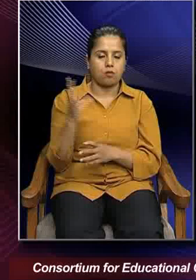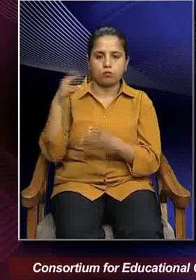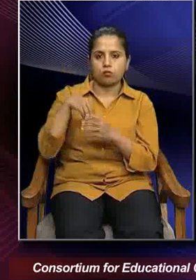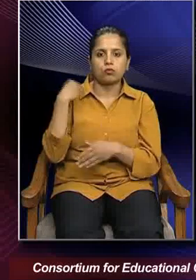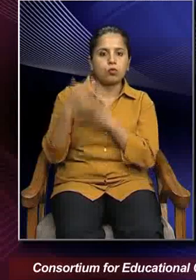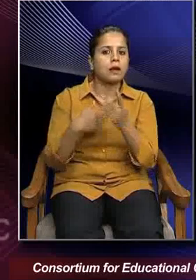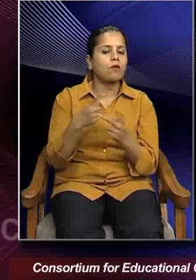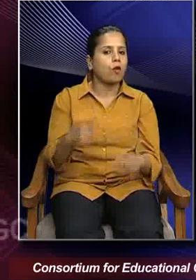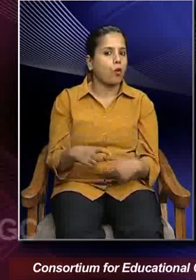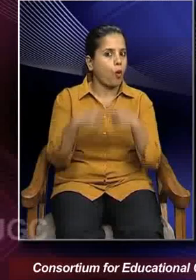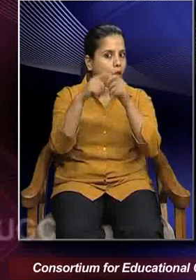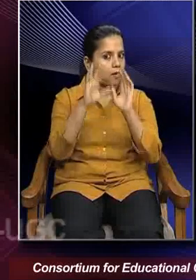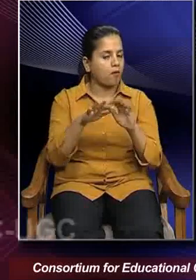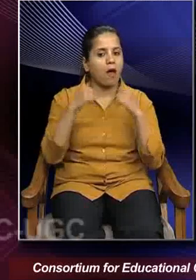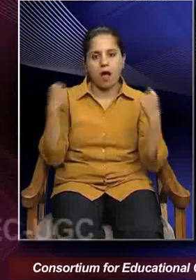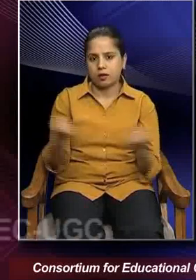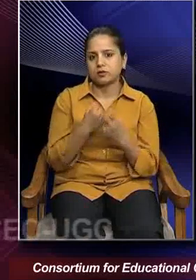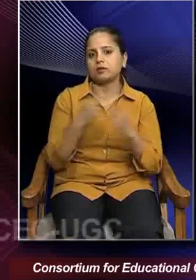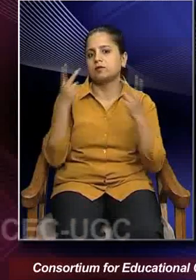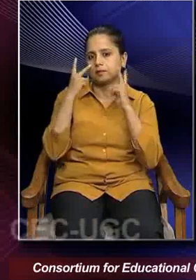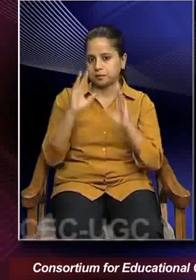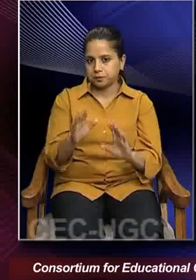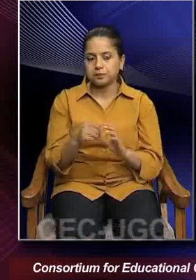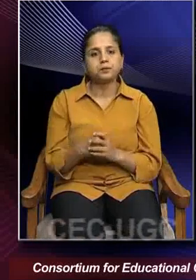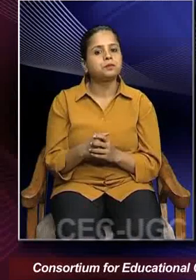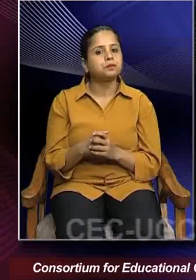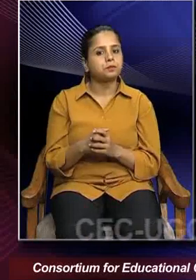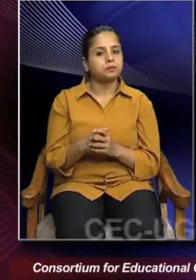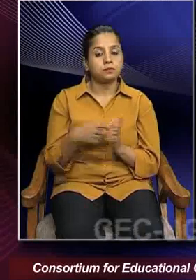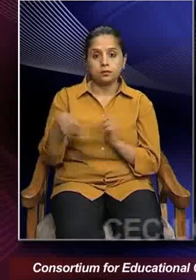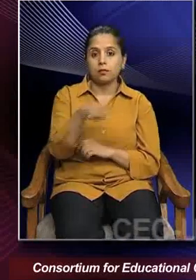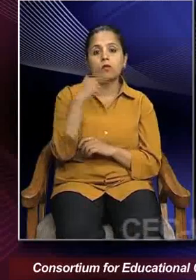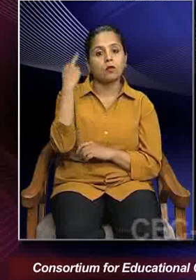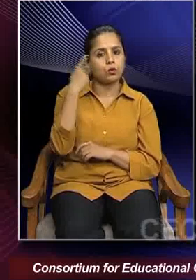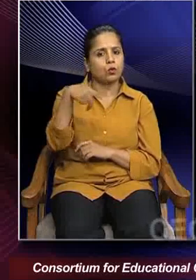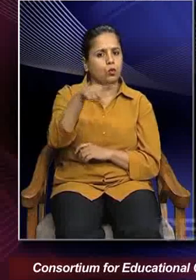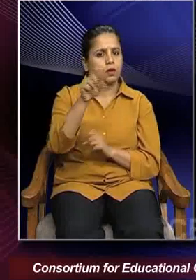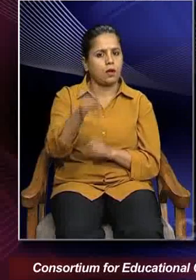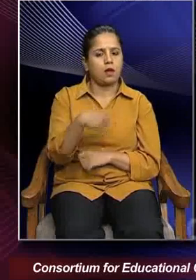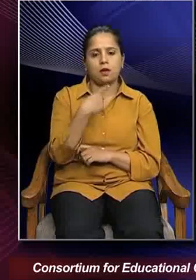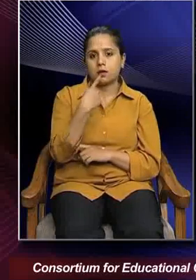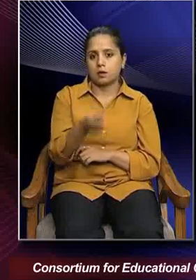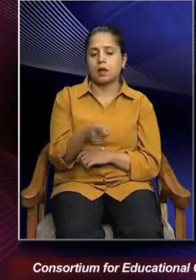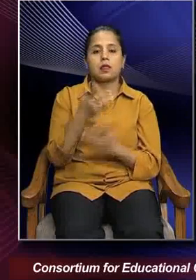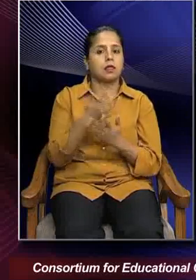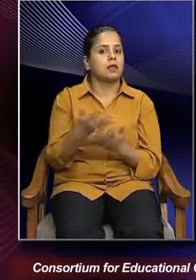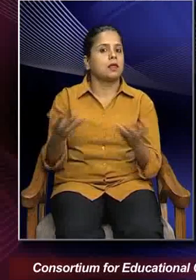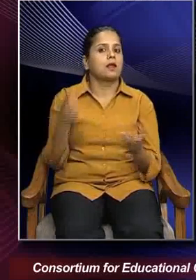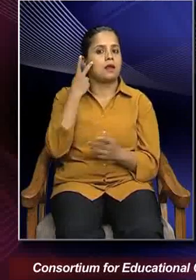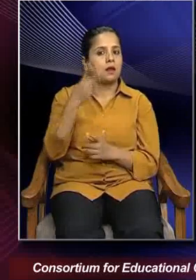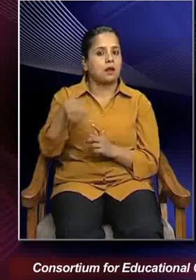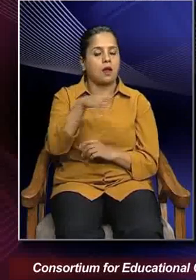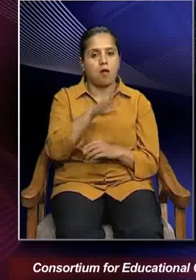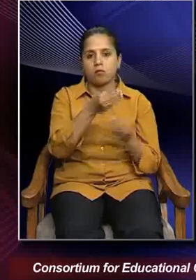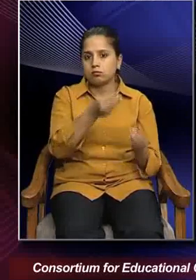these qualities and actions. Fine. And therefore, you can say that the substance is